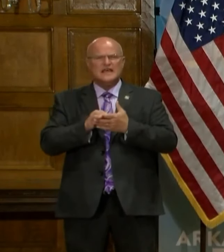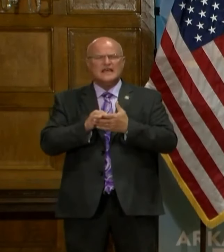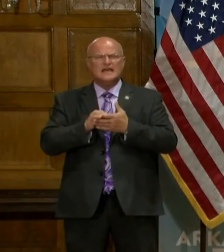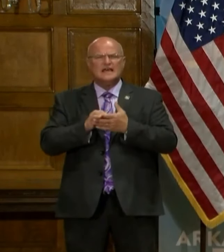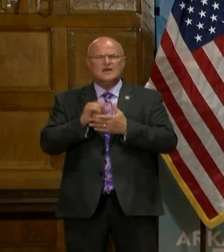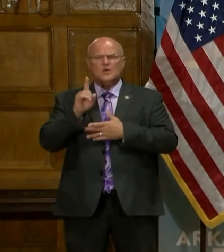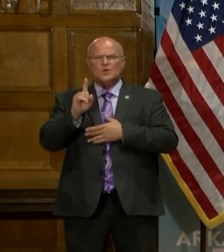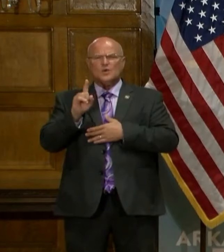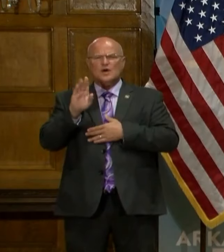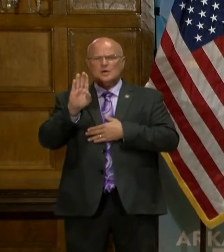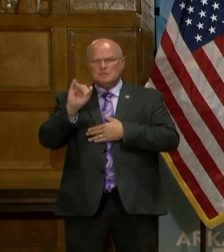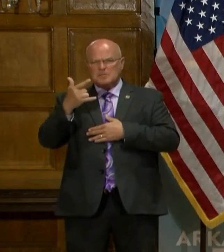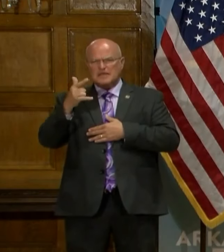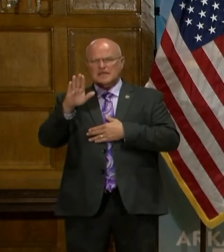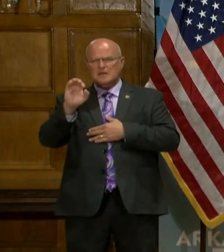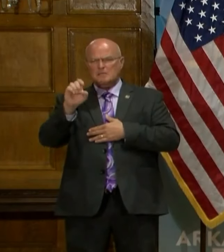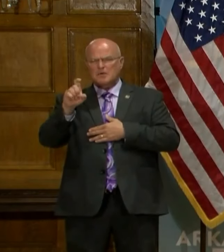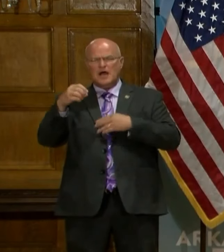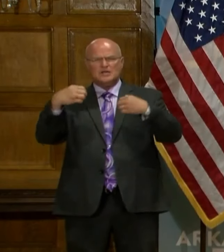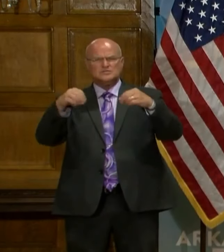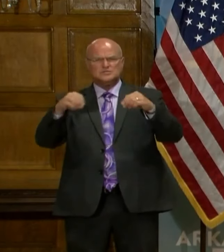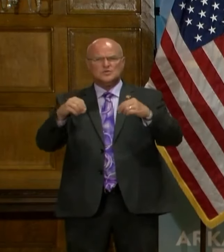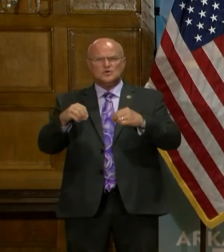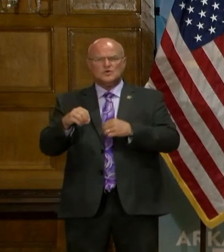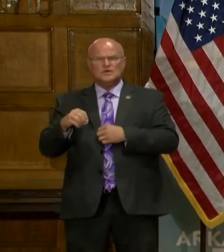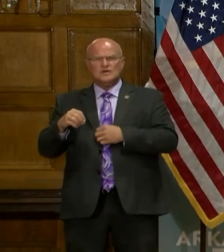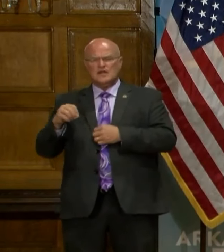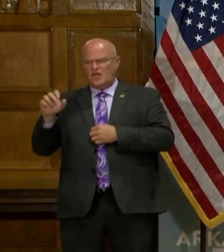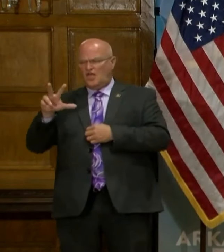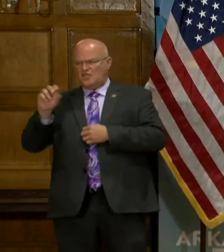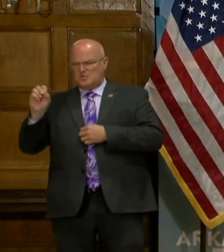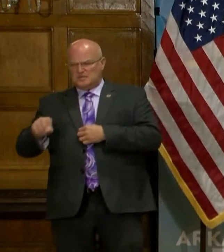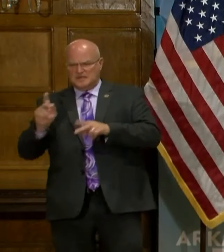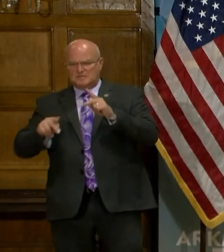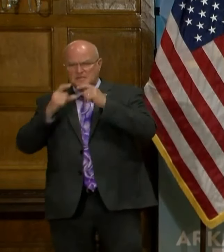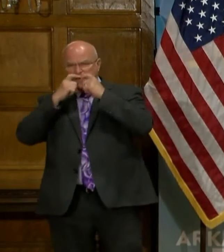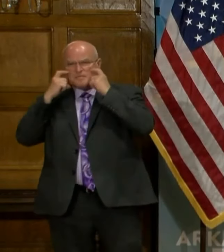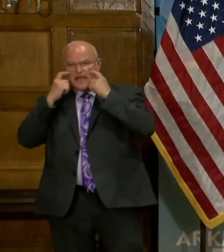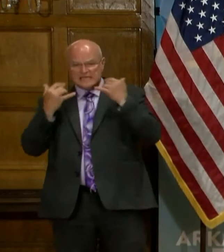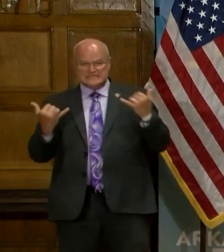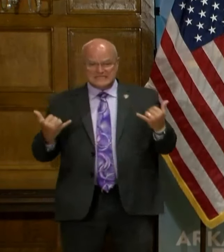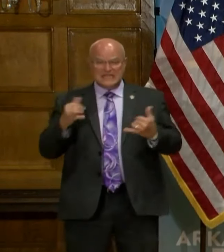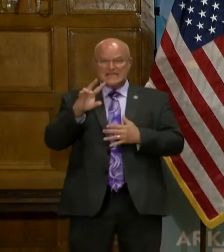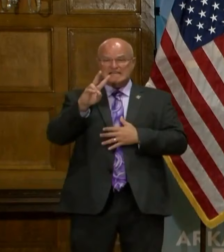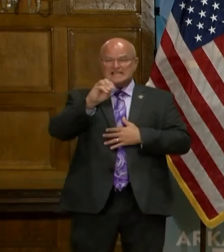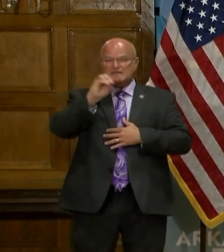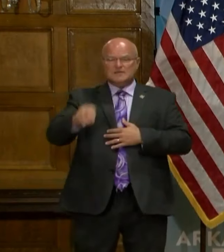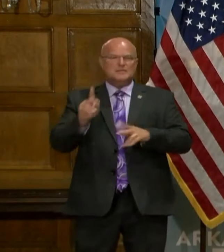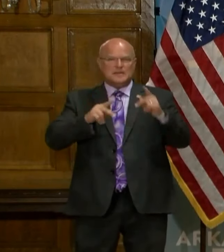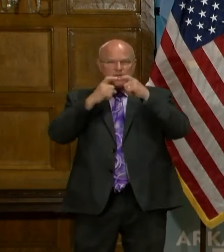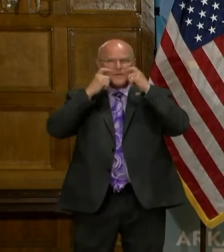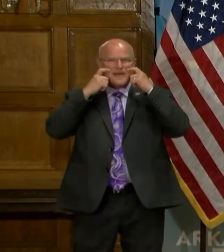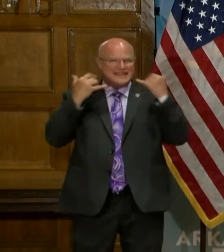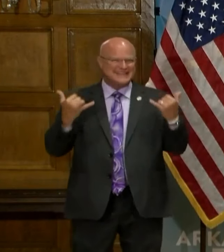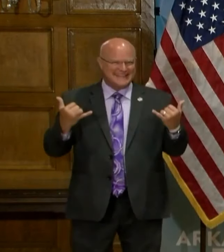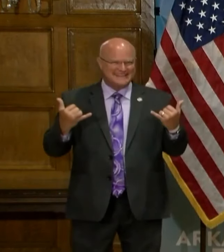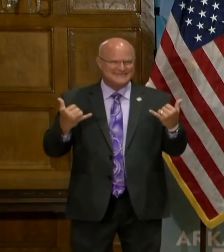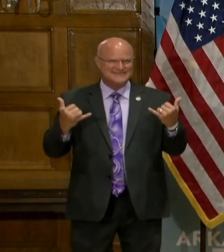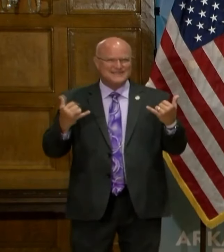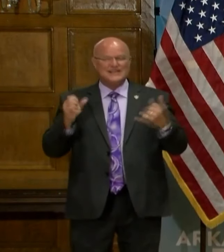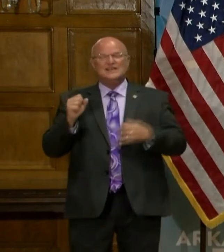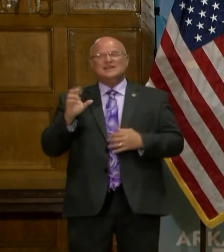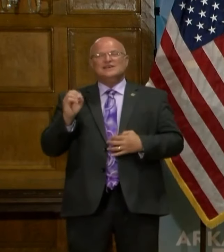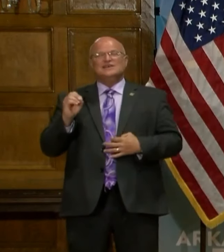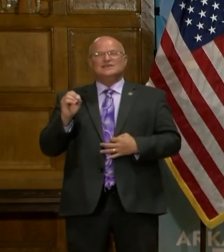one big box store 30 days ago, there were 30% of the people wearing masks. Today, there's 70% of the people wearing masks.